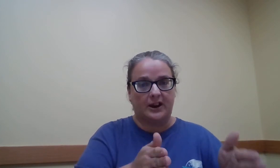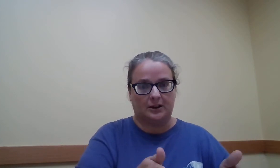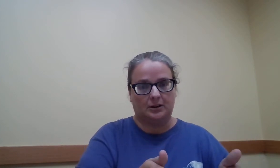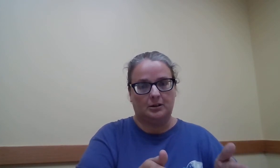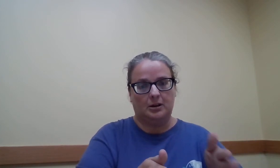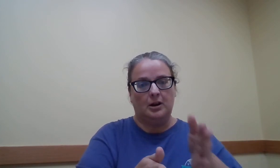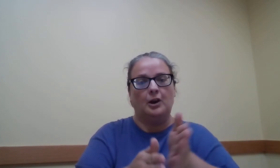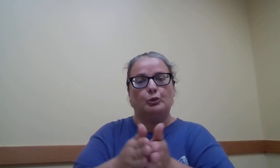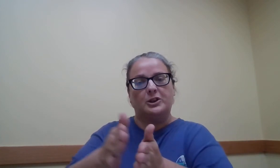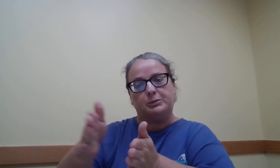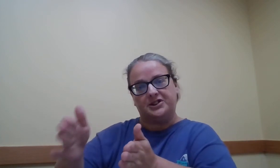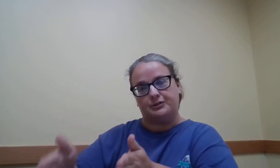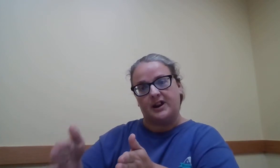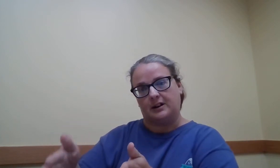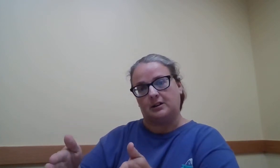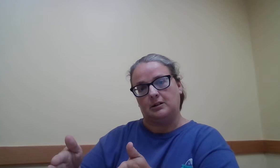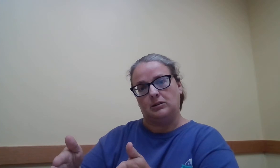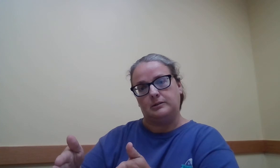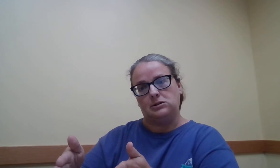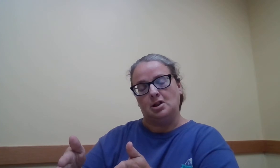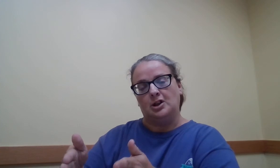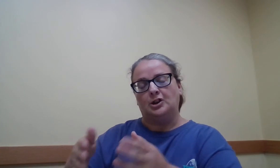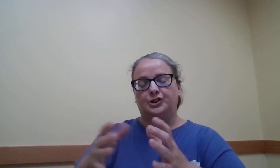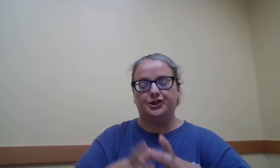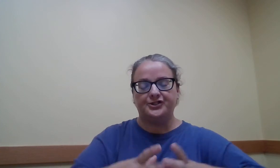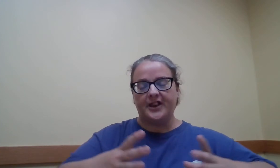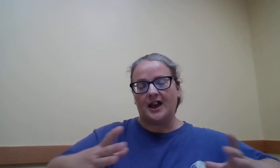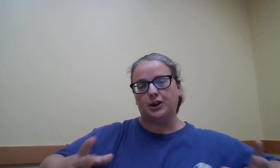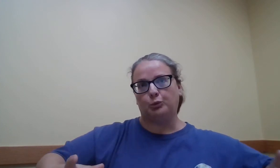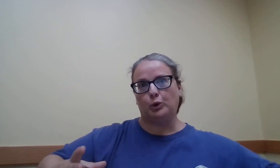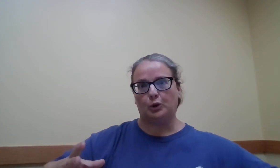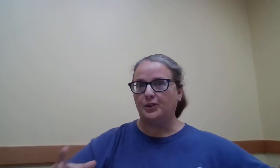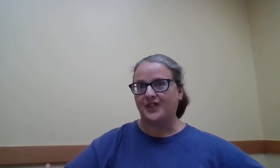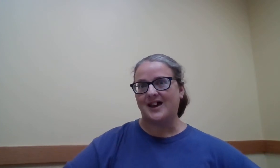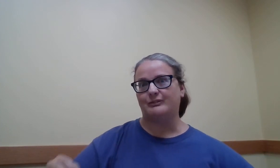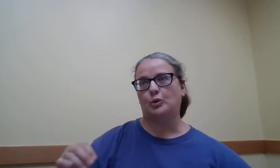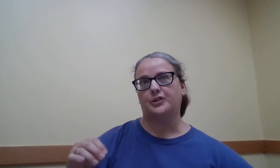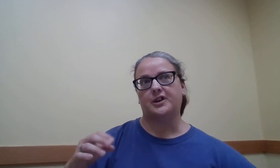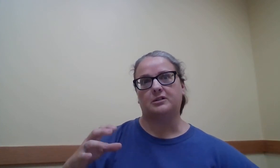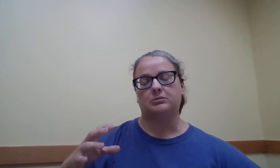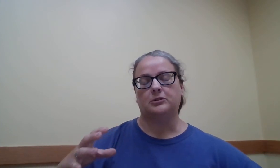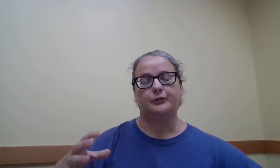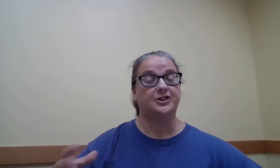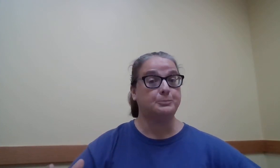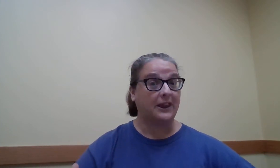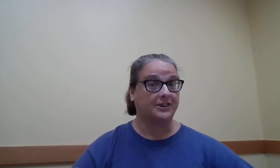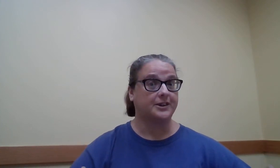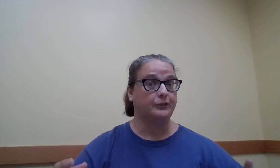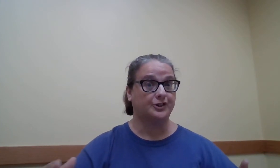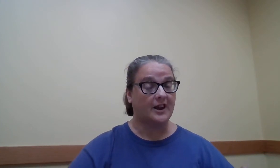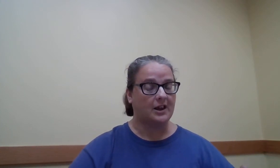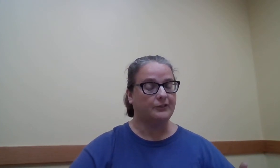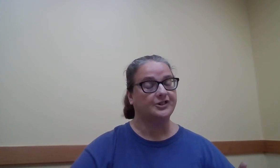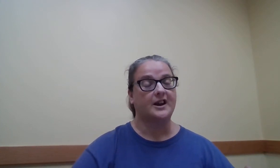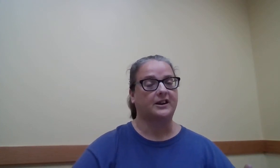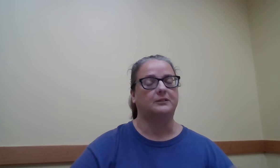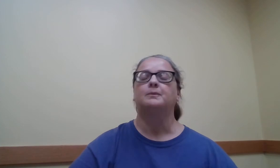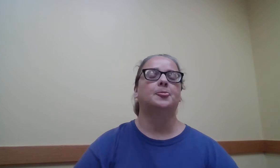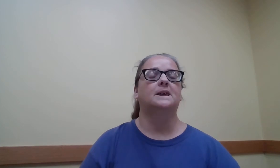here, the ones place is right here, just to kind of work with that for the space of your signing,